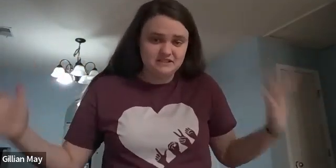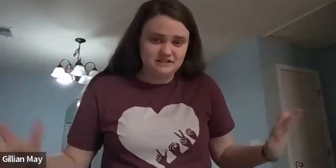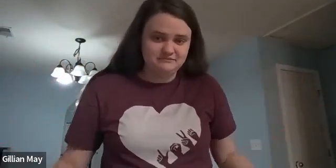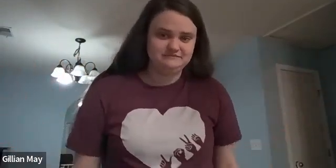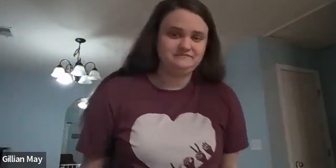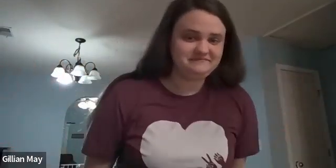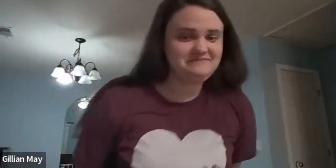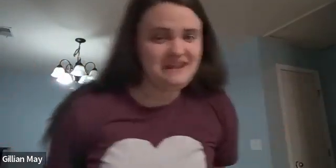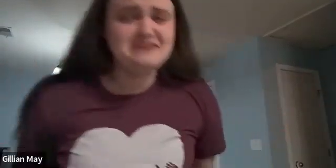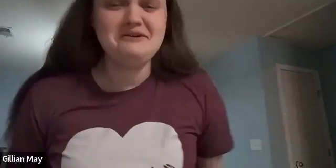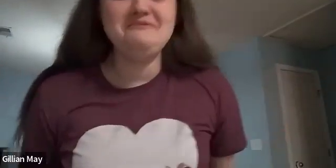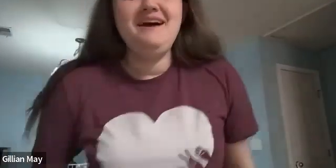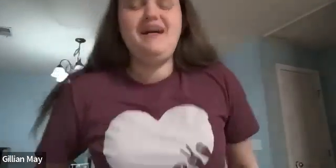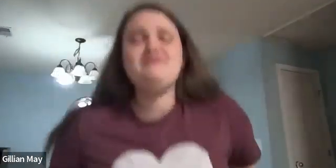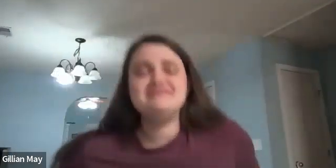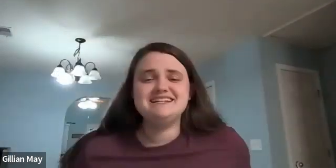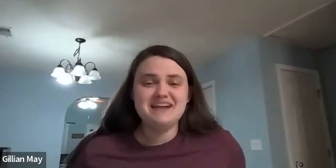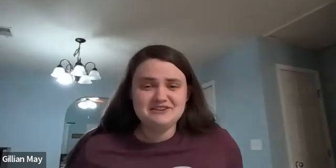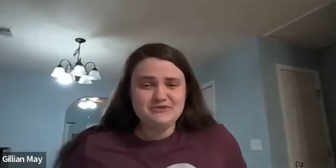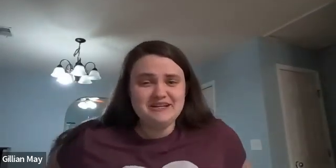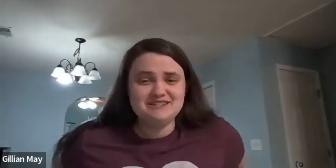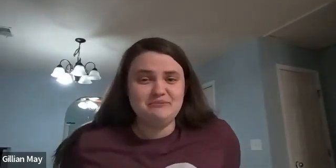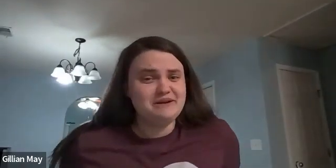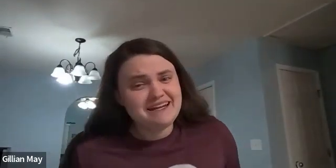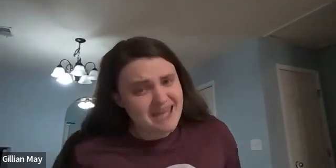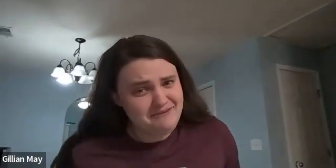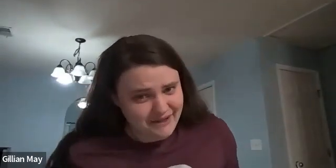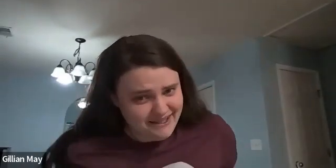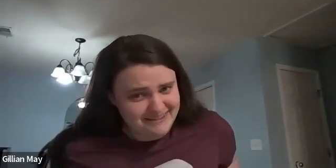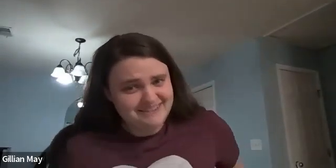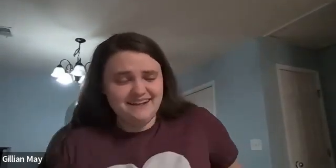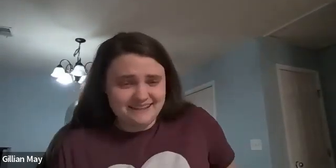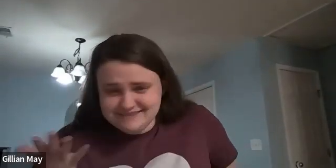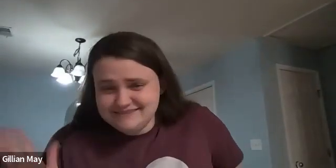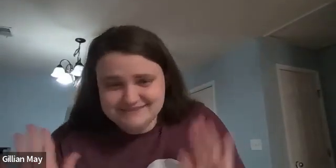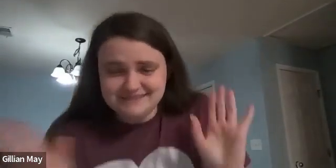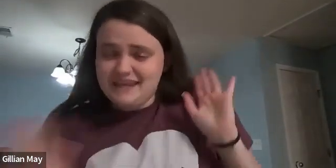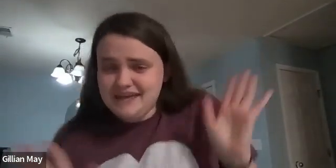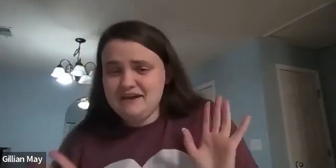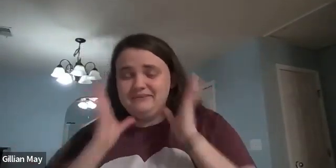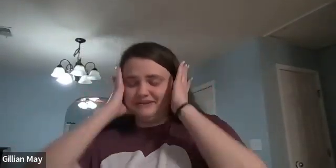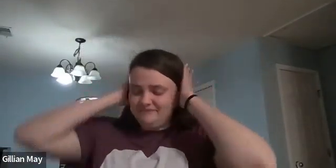So I know, I love what I said, it's not used for an insult, but I mean, it can be. Like, it can be.